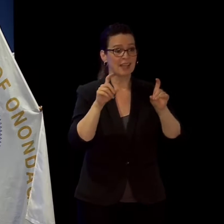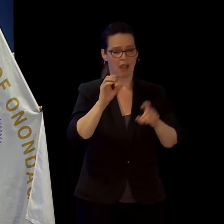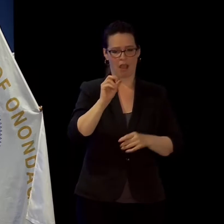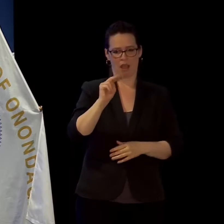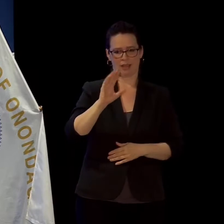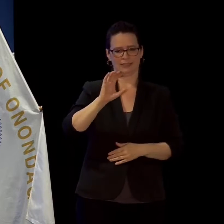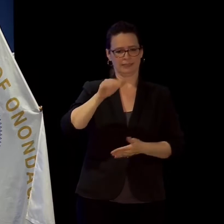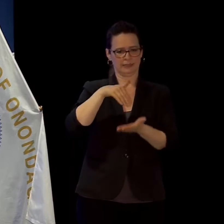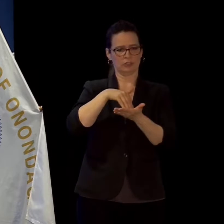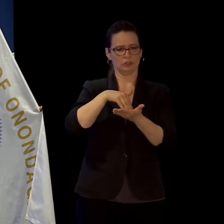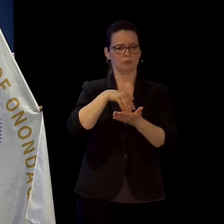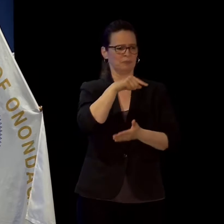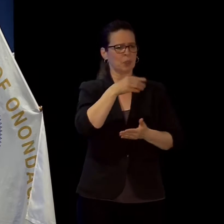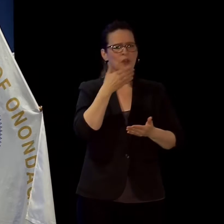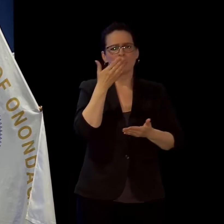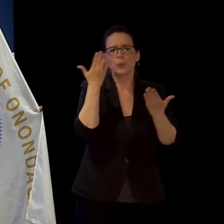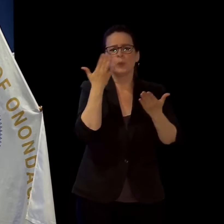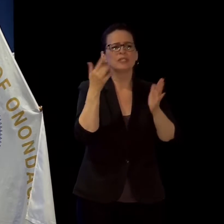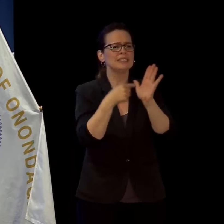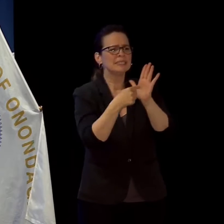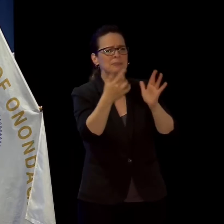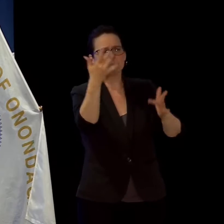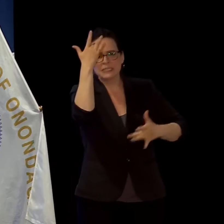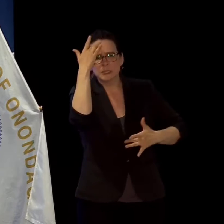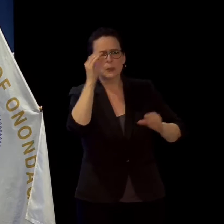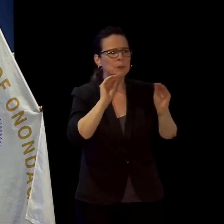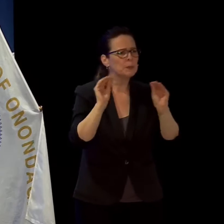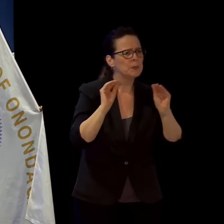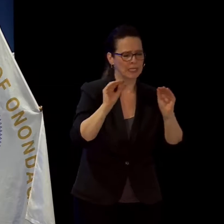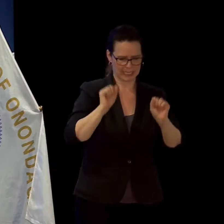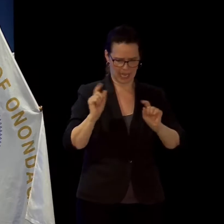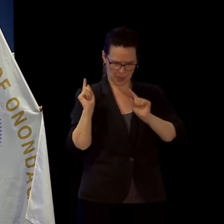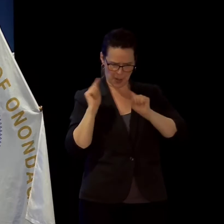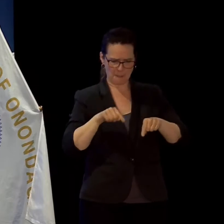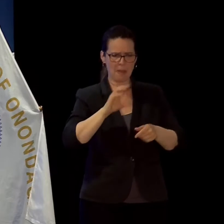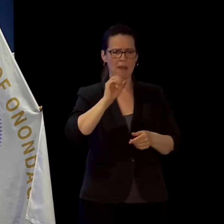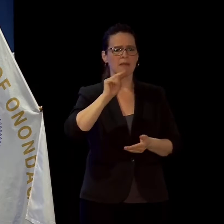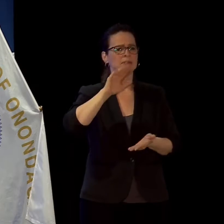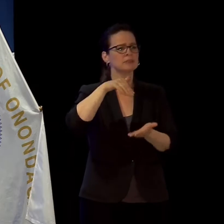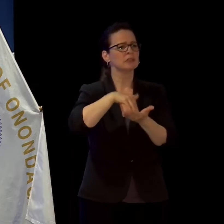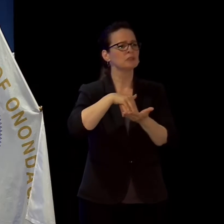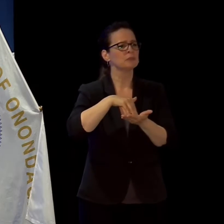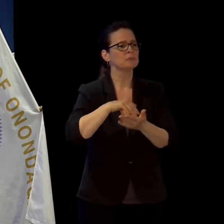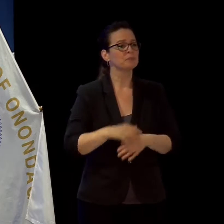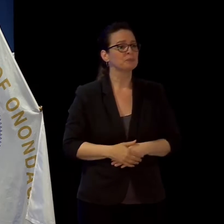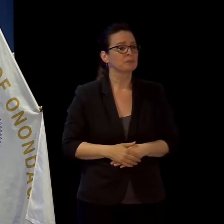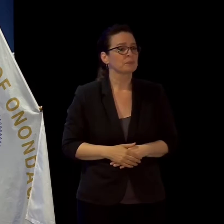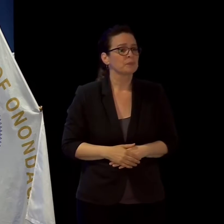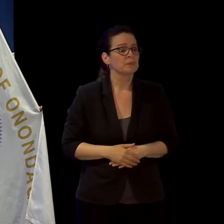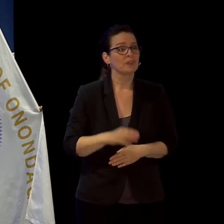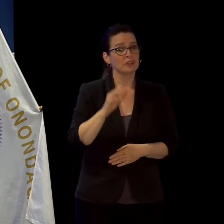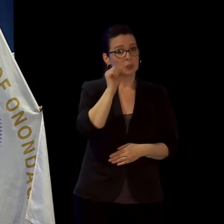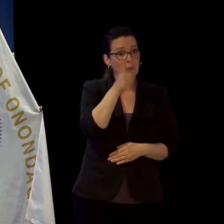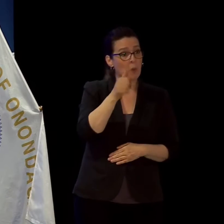today, Onondaga Town Hall in Shove Park, tomorrow, Clay Senior Center, and Fayetteville Village